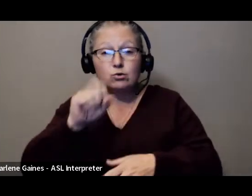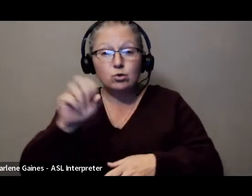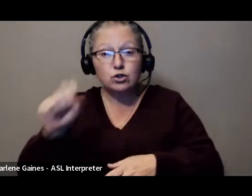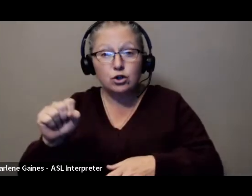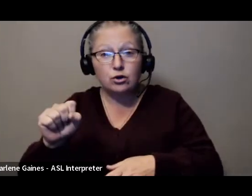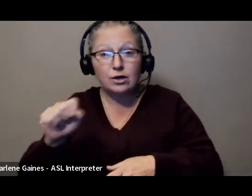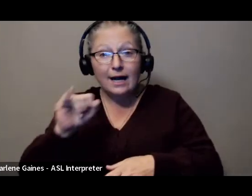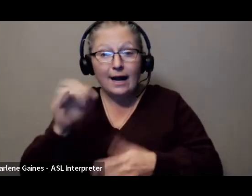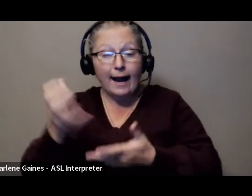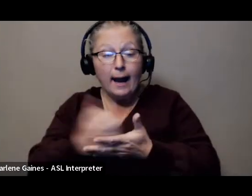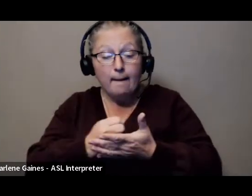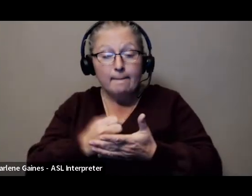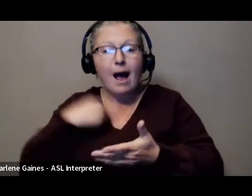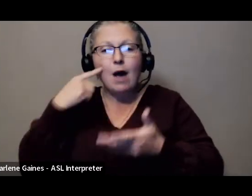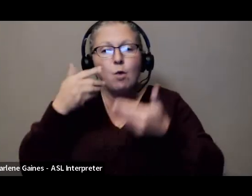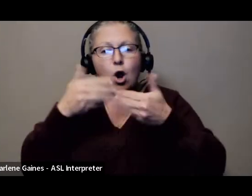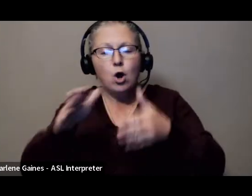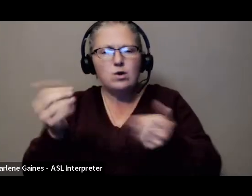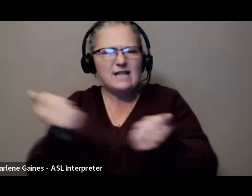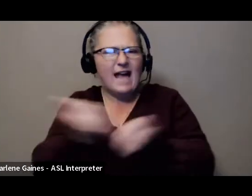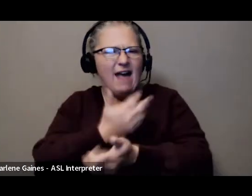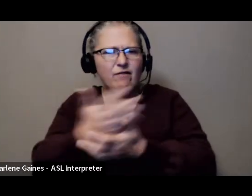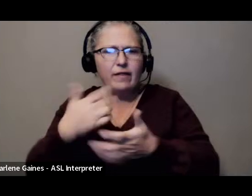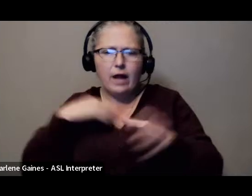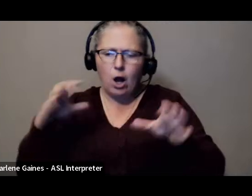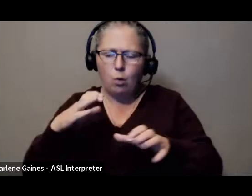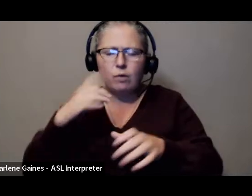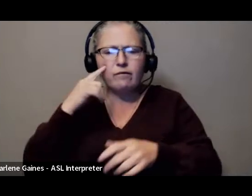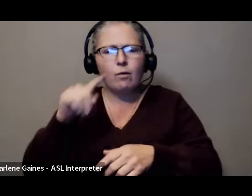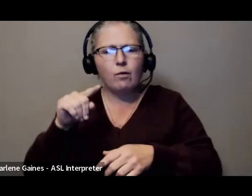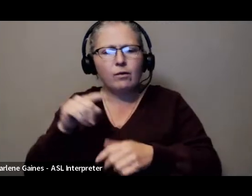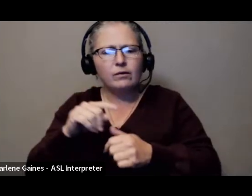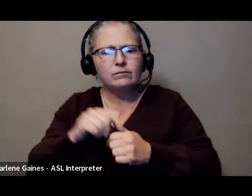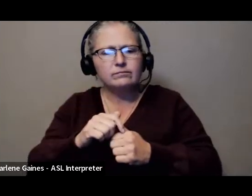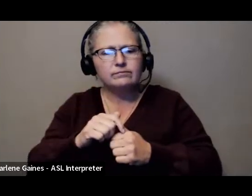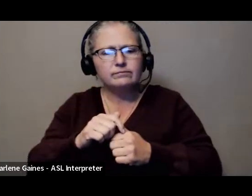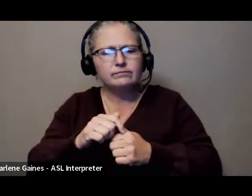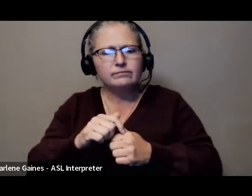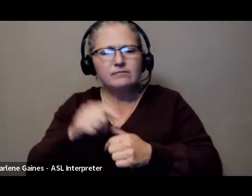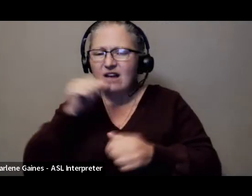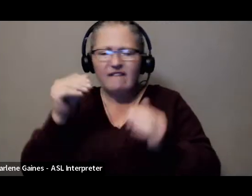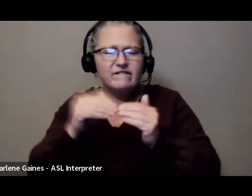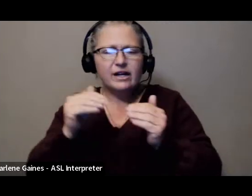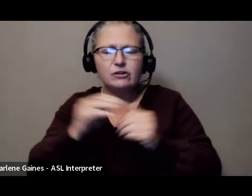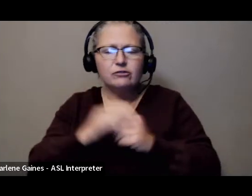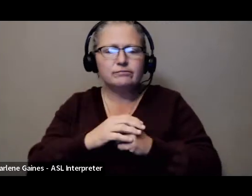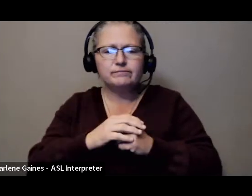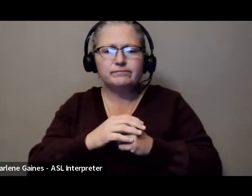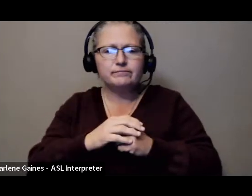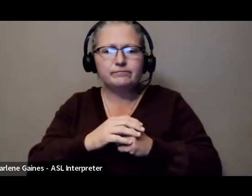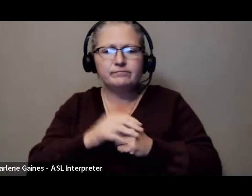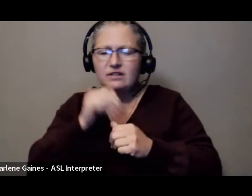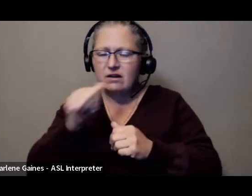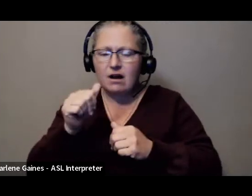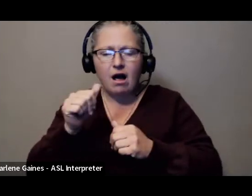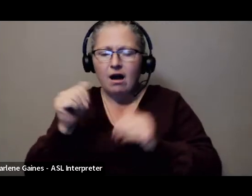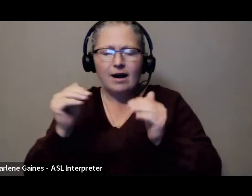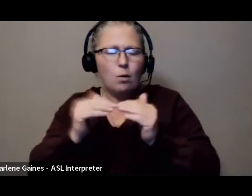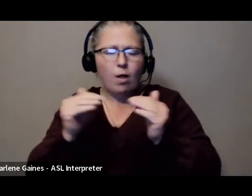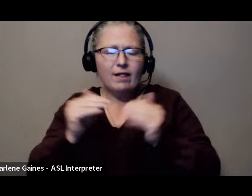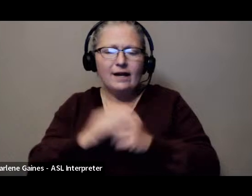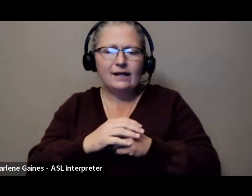Security income, and I will lose everything that I worked for. That is not fair. That is not